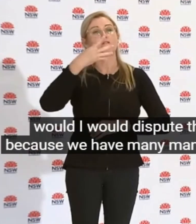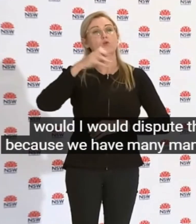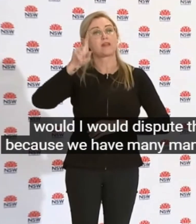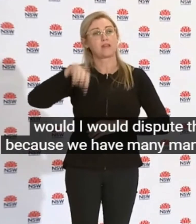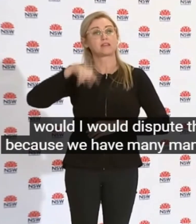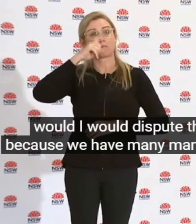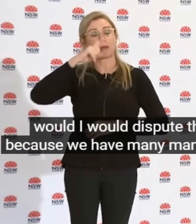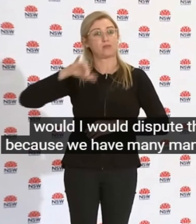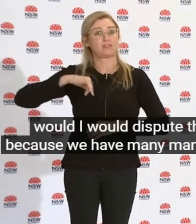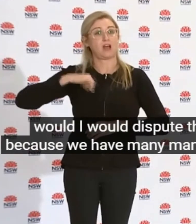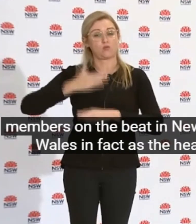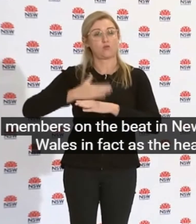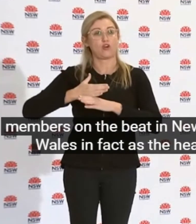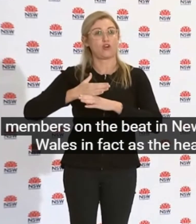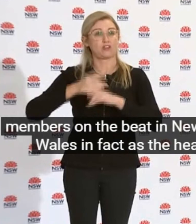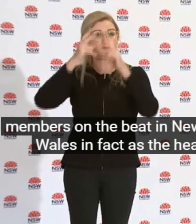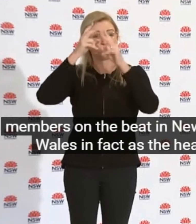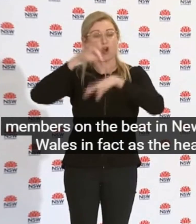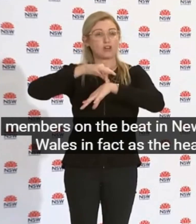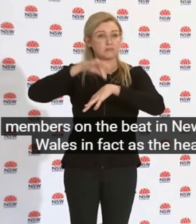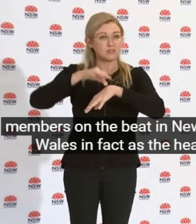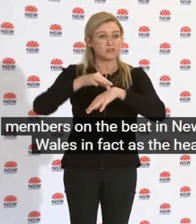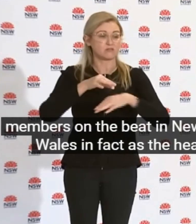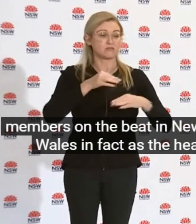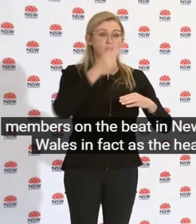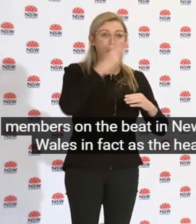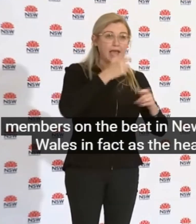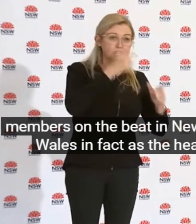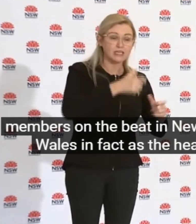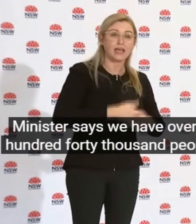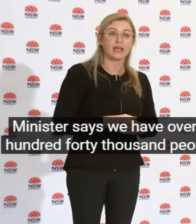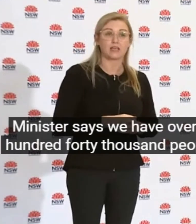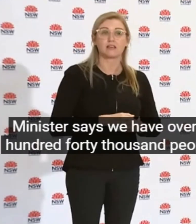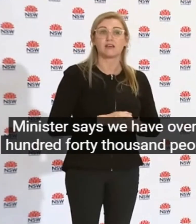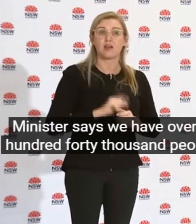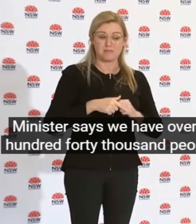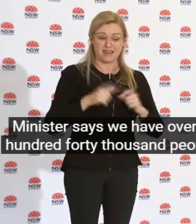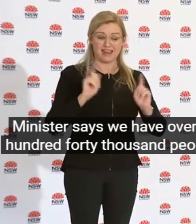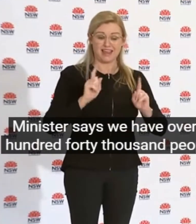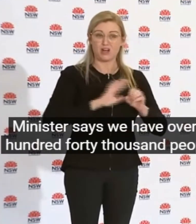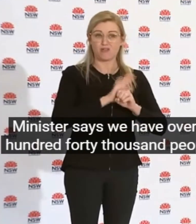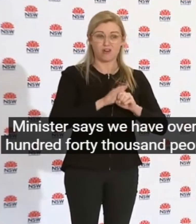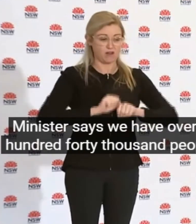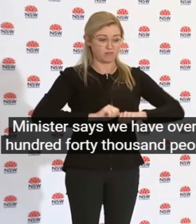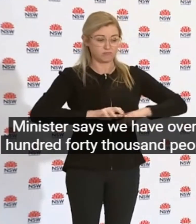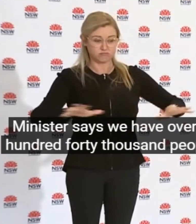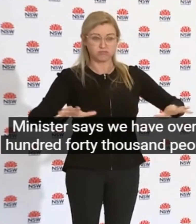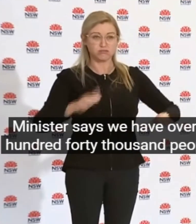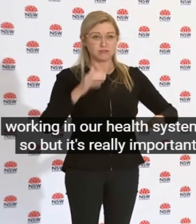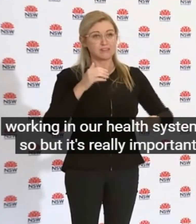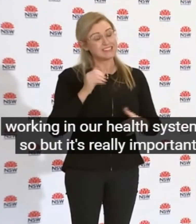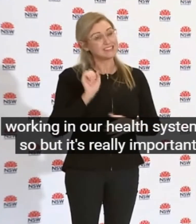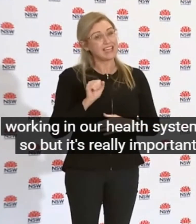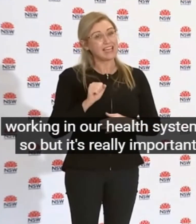system. So, but it's really important to note that when you are in the middle of a pandemic and you're having cases cases every day. Of course it stretches things.